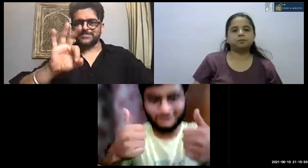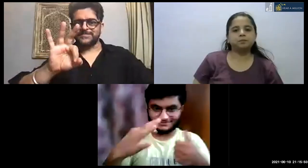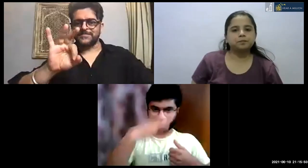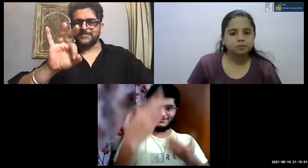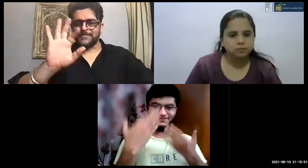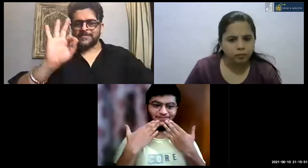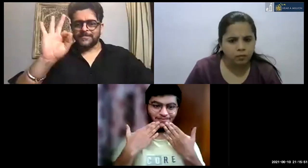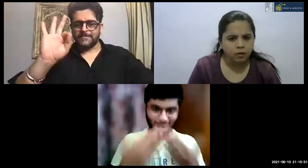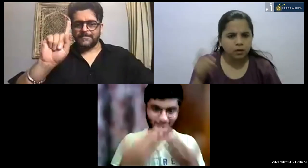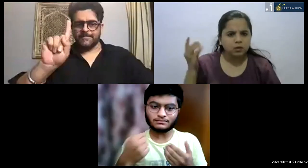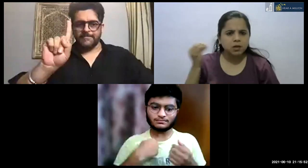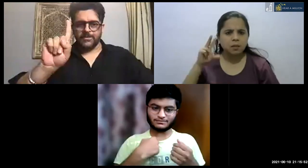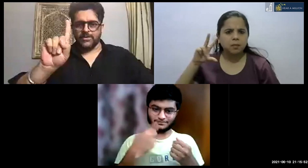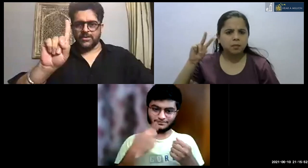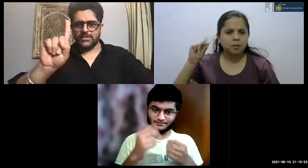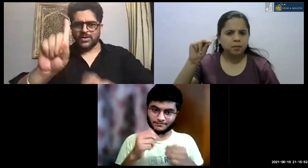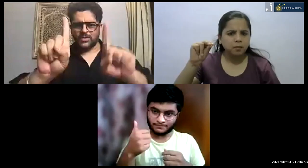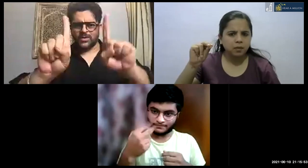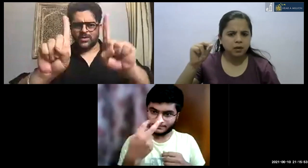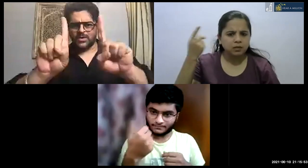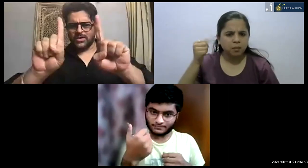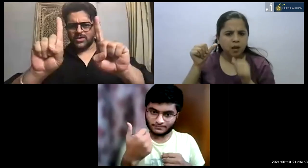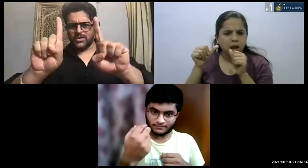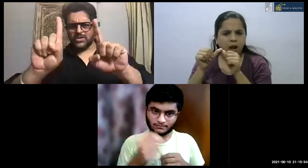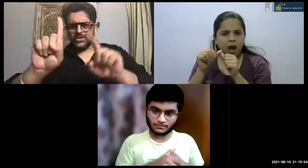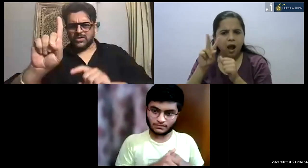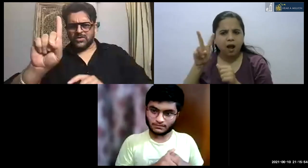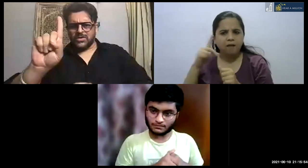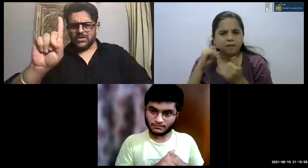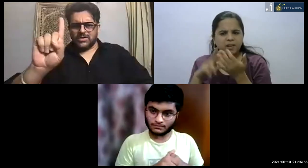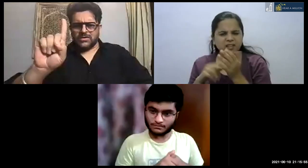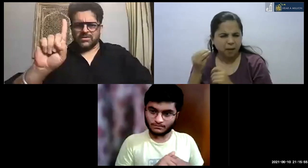Ma'am, Avinash, I think Avinash say something.